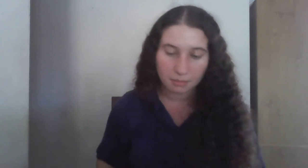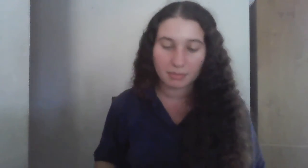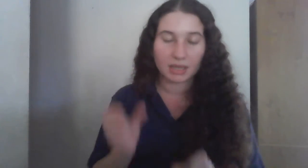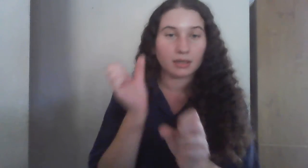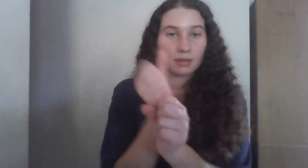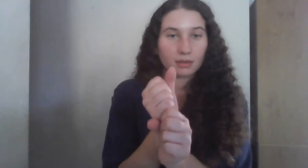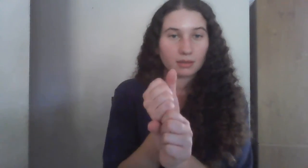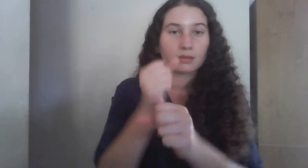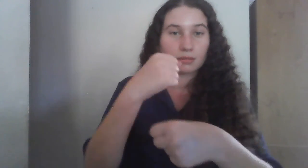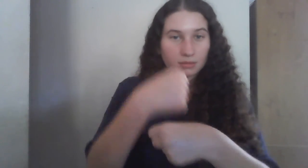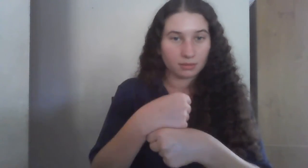Make.